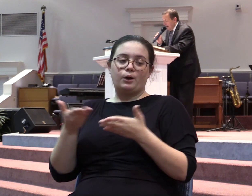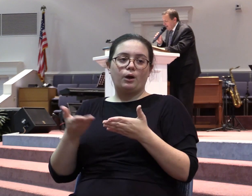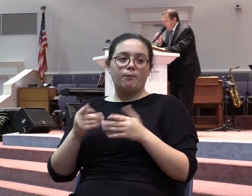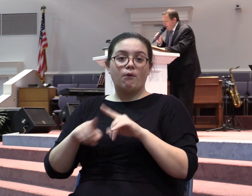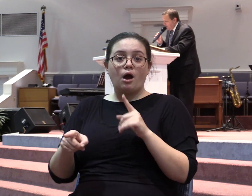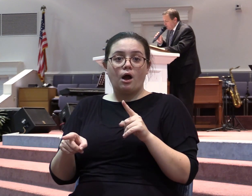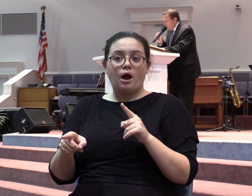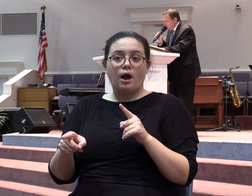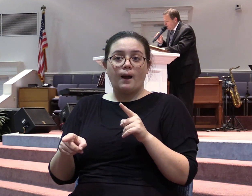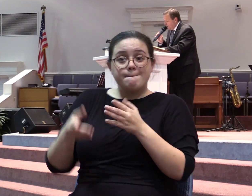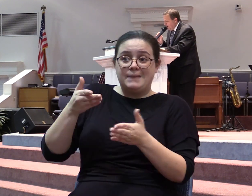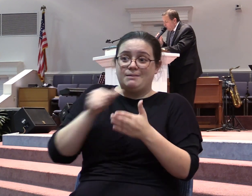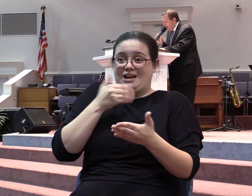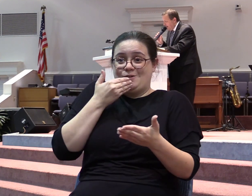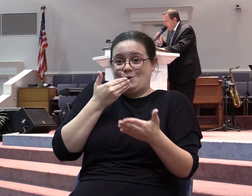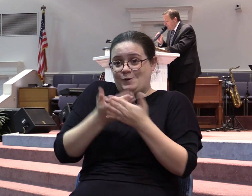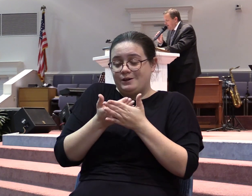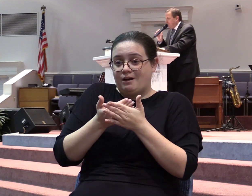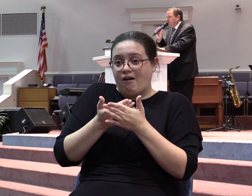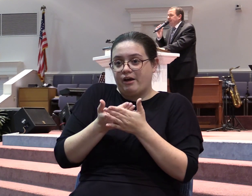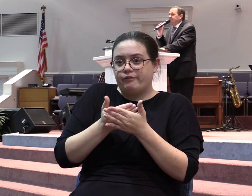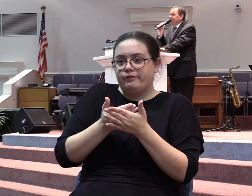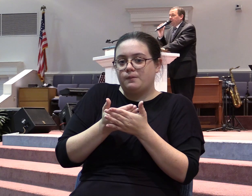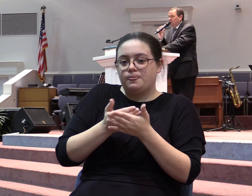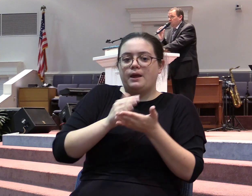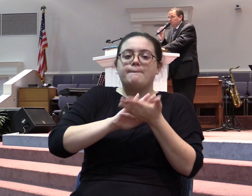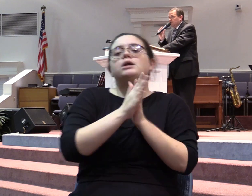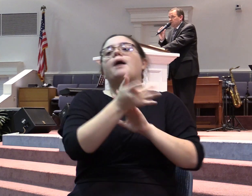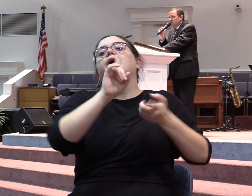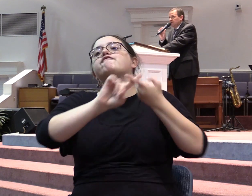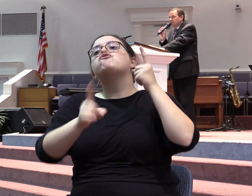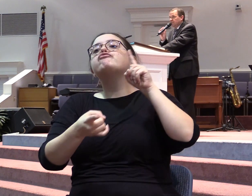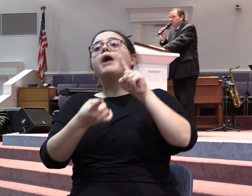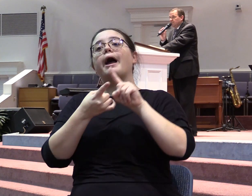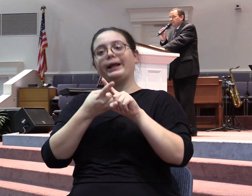we might not be doing so good in the arena of befriending those